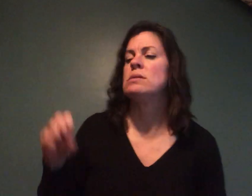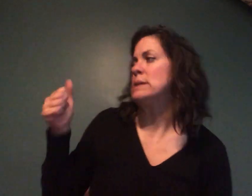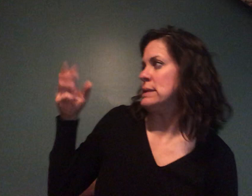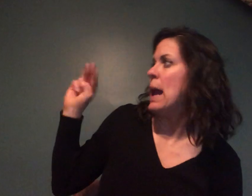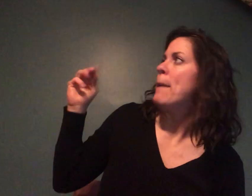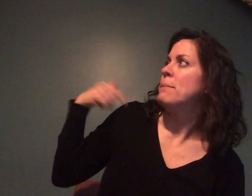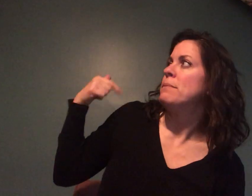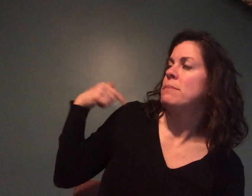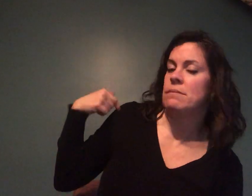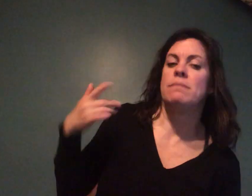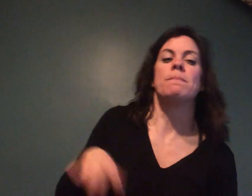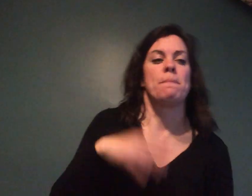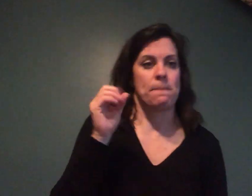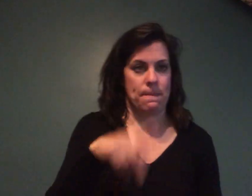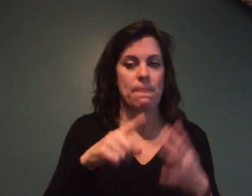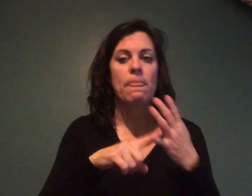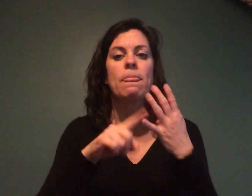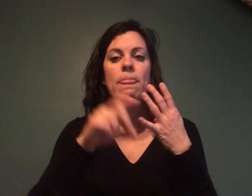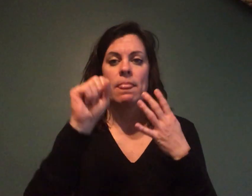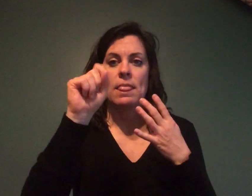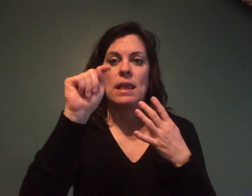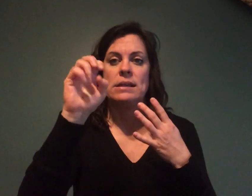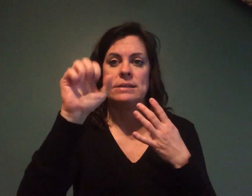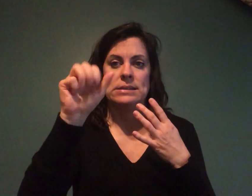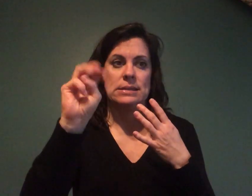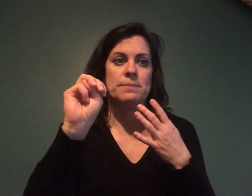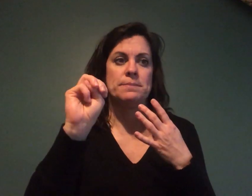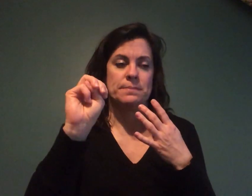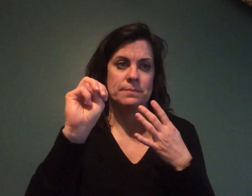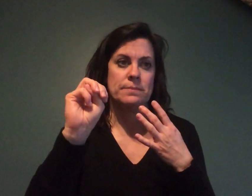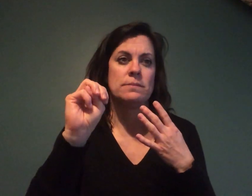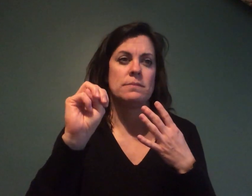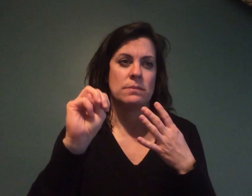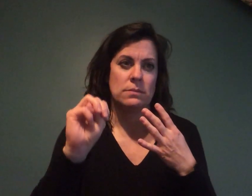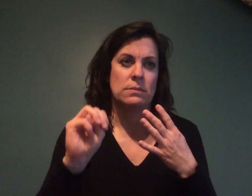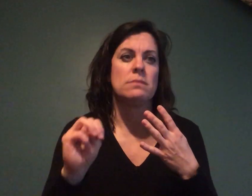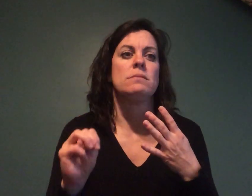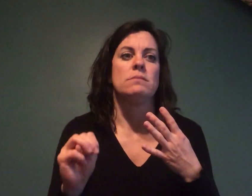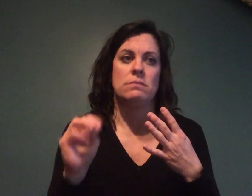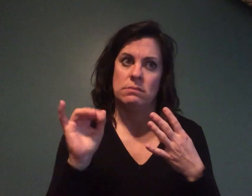Well, gas and electric are energies, Megan. Gas